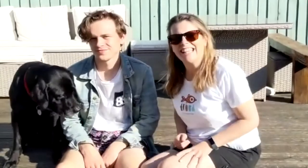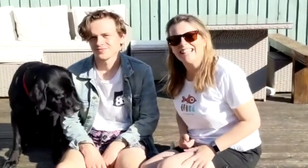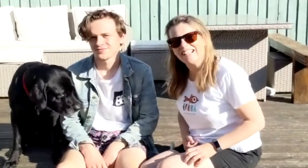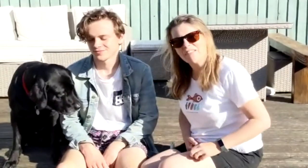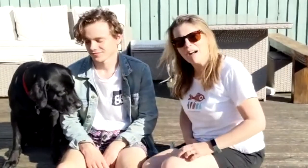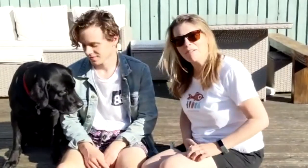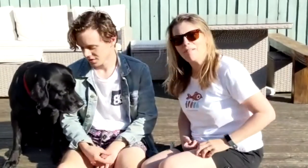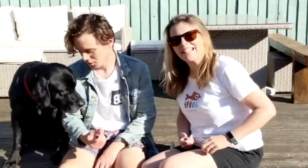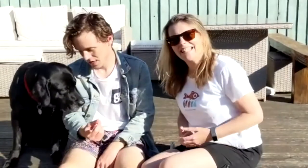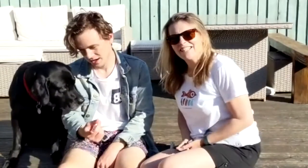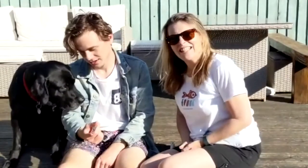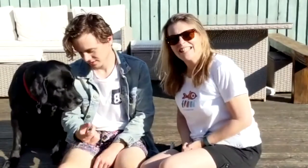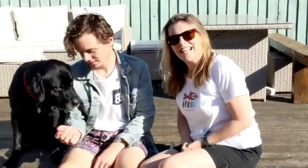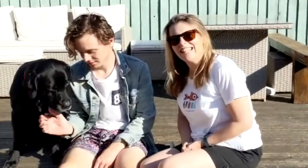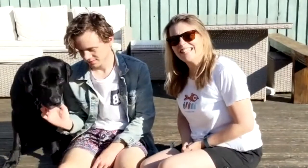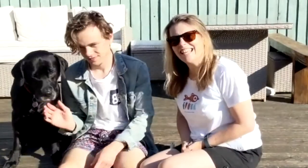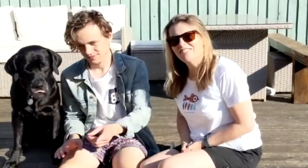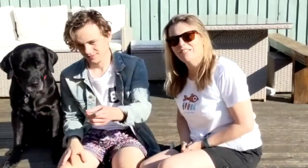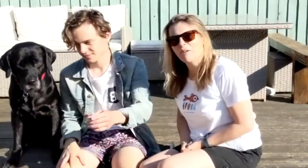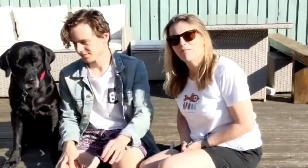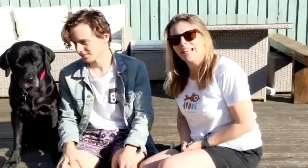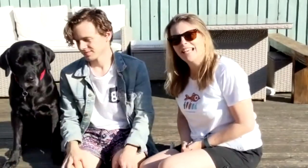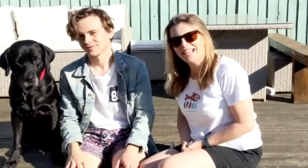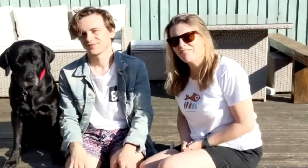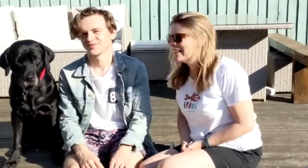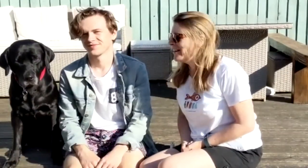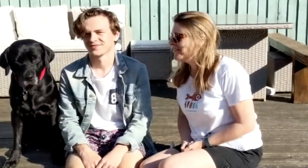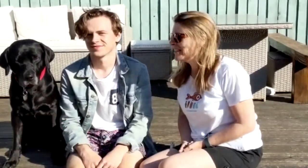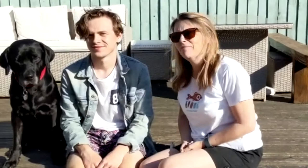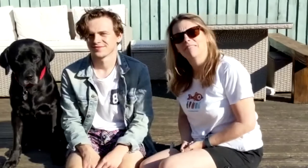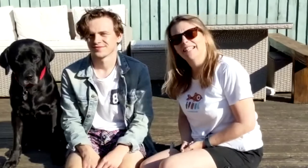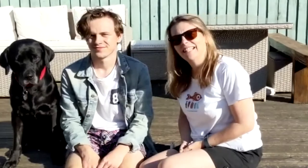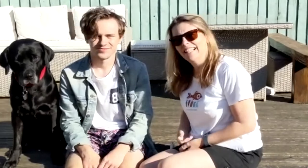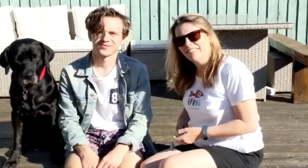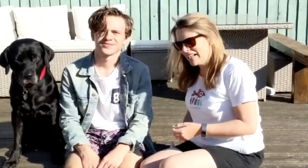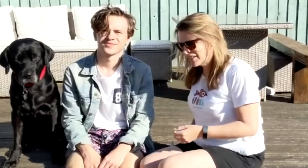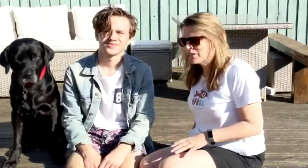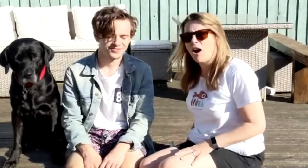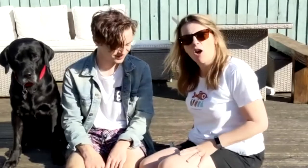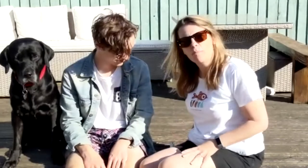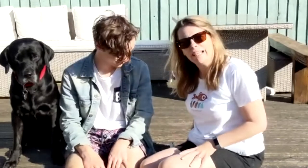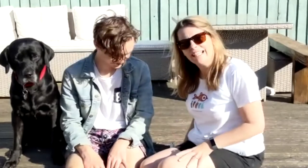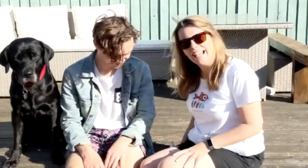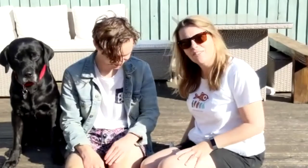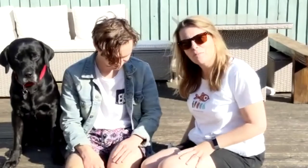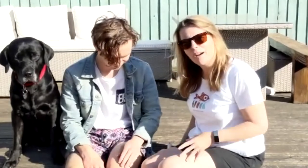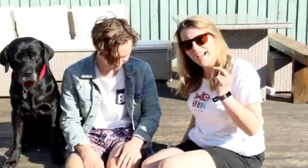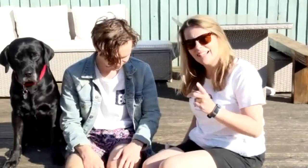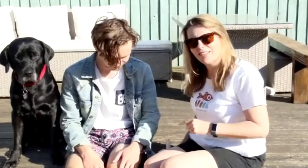everybody. Welcome back to this week's Sign and Sing. We hope you've had a lovely half term. We're going to do our opening candle prayer as we